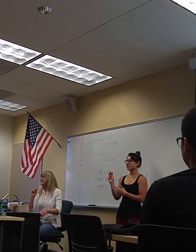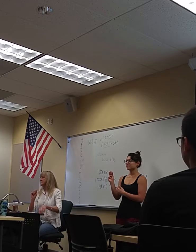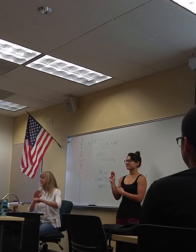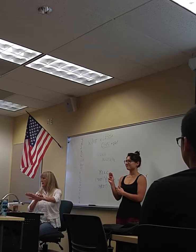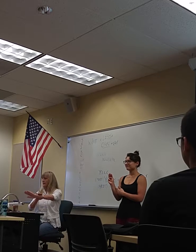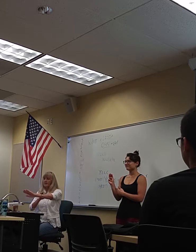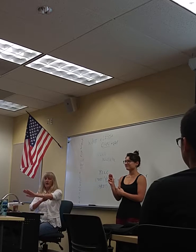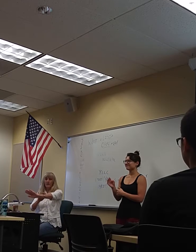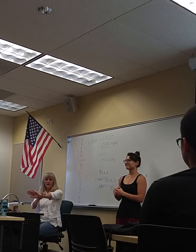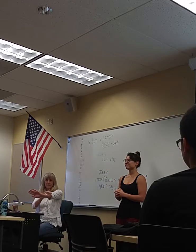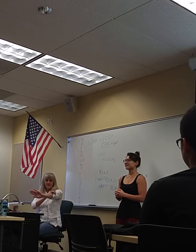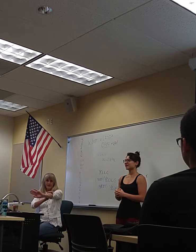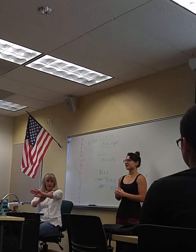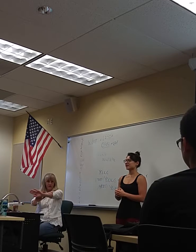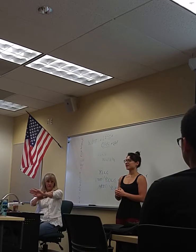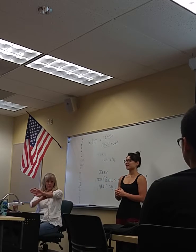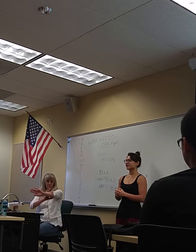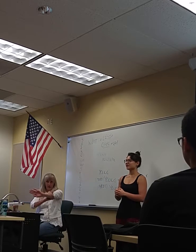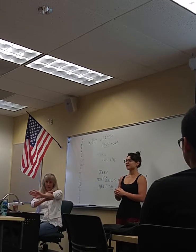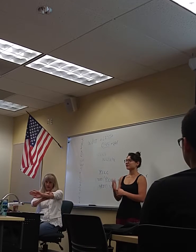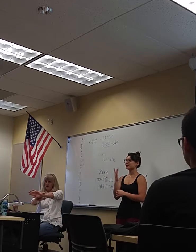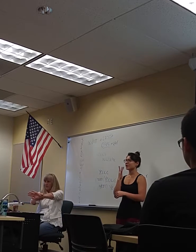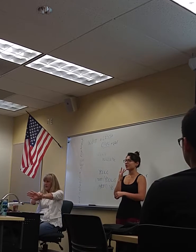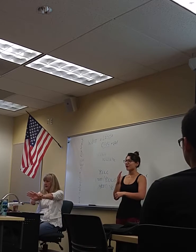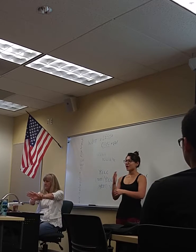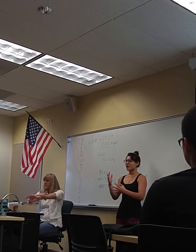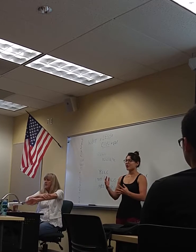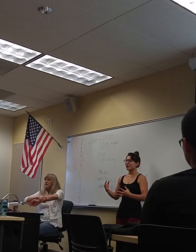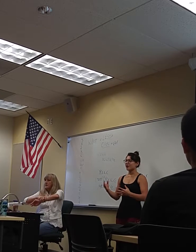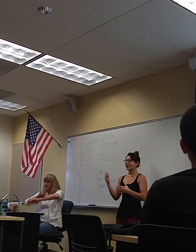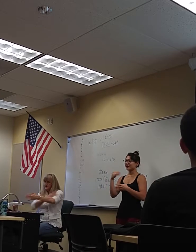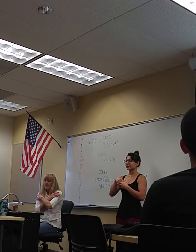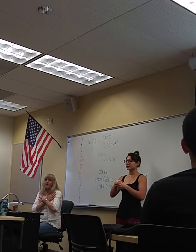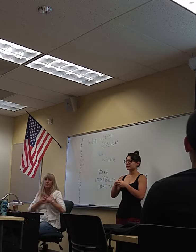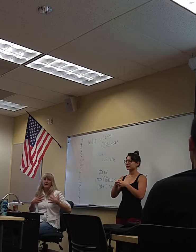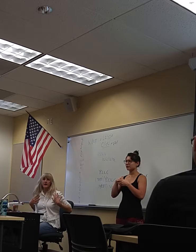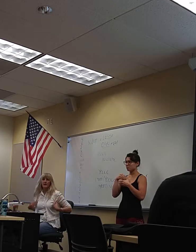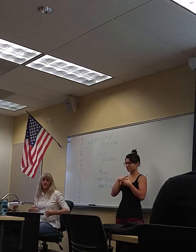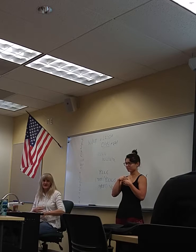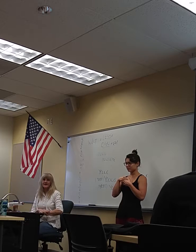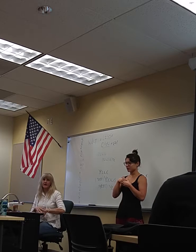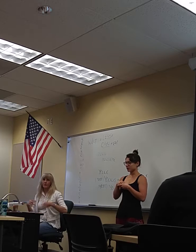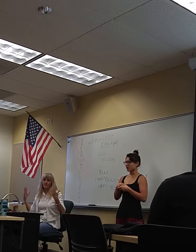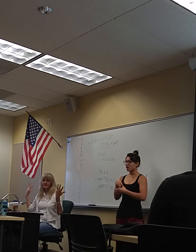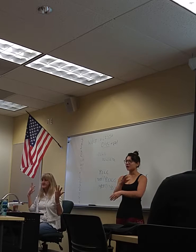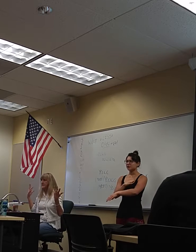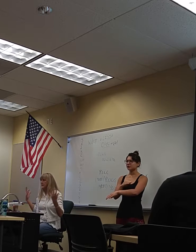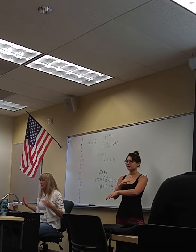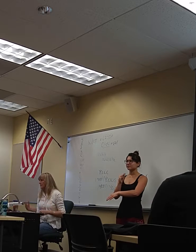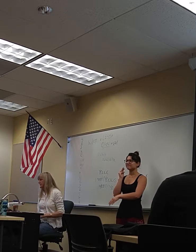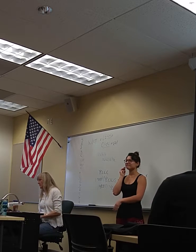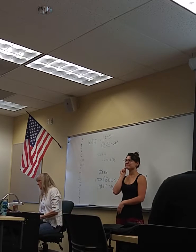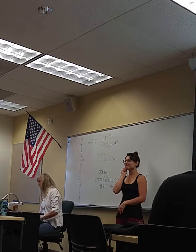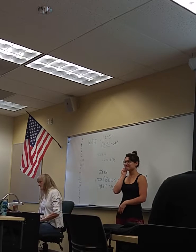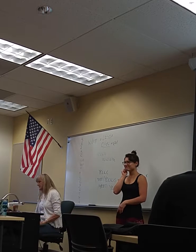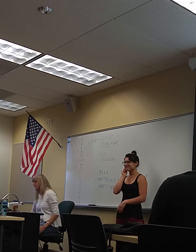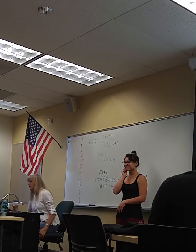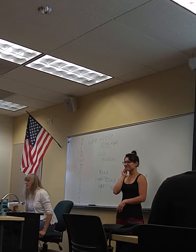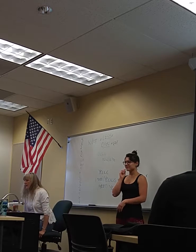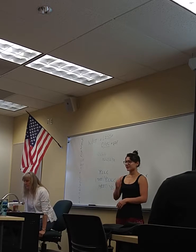is color inside your body, all right? Inside your body and on your skin, which is the largest organ. So you come up